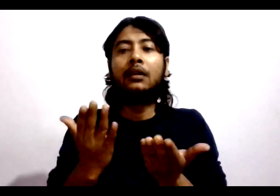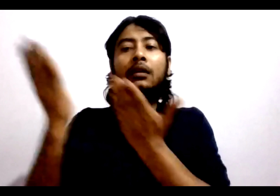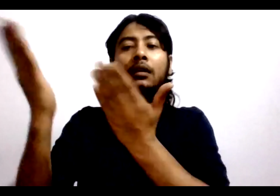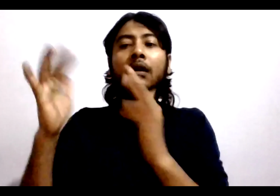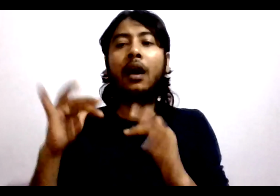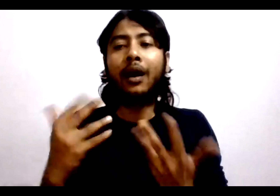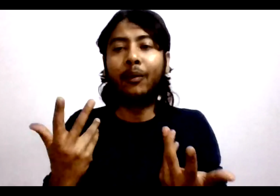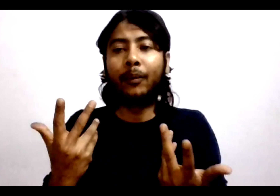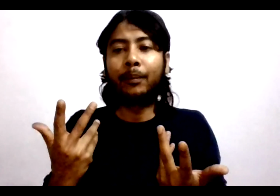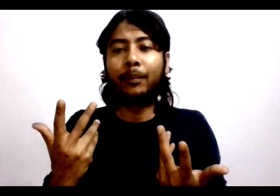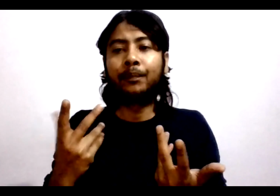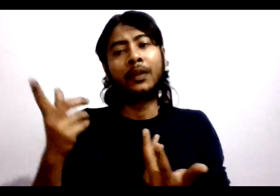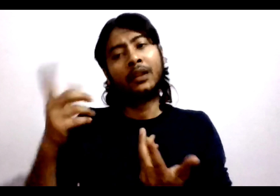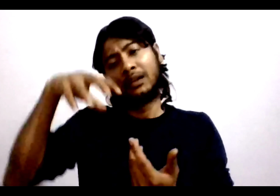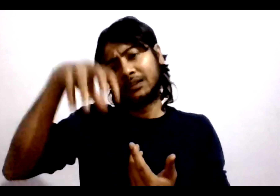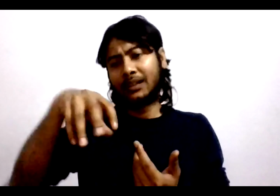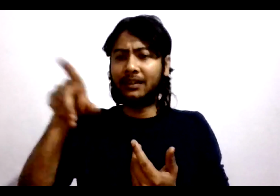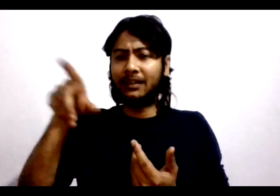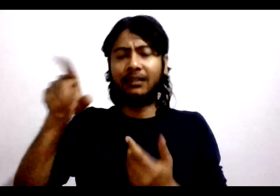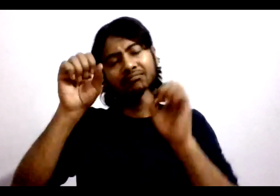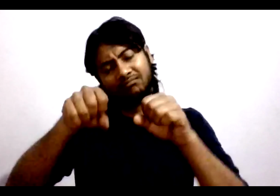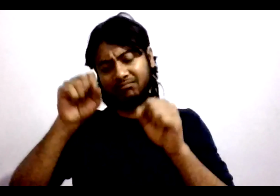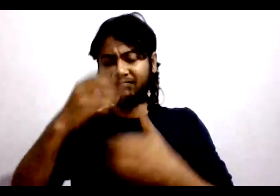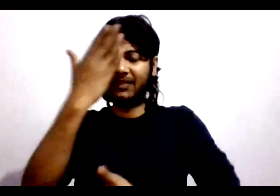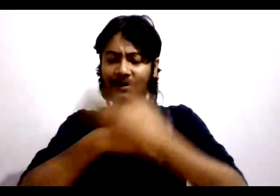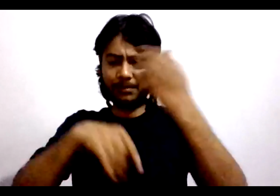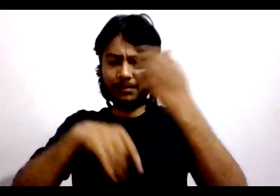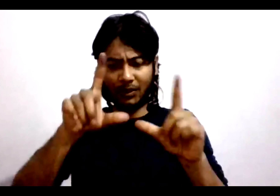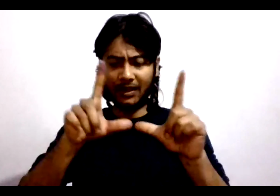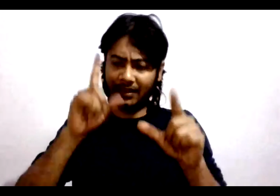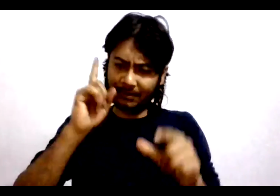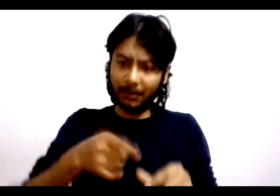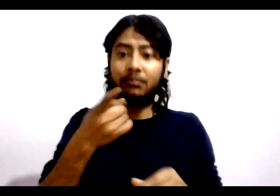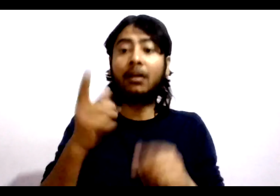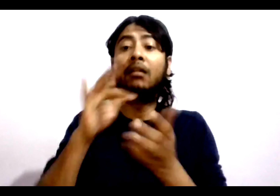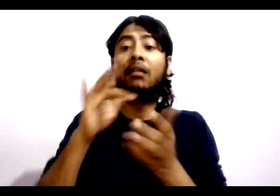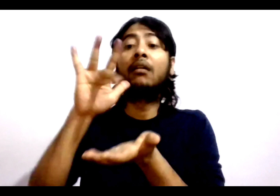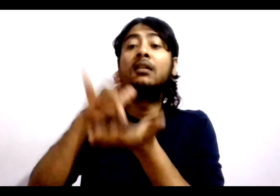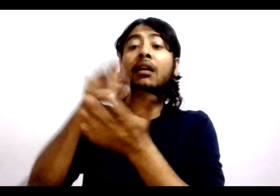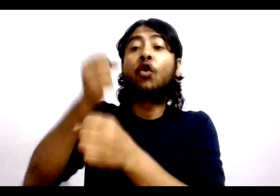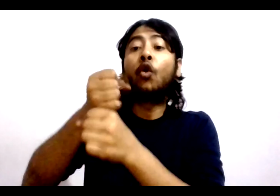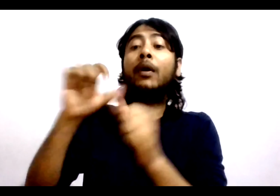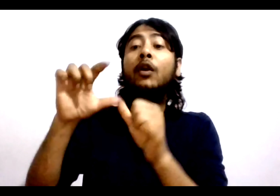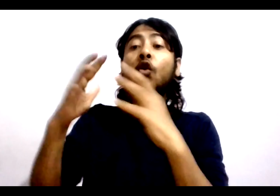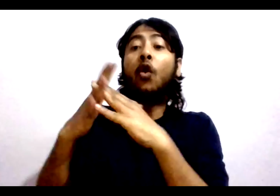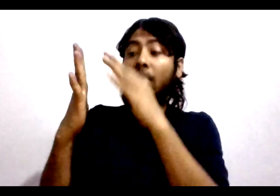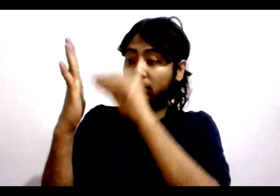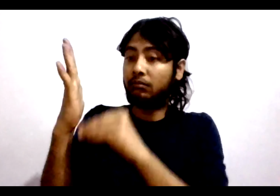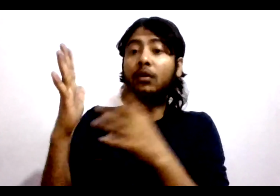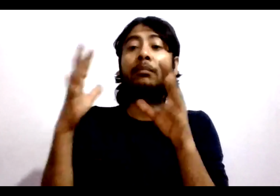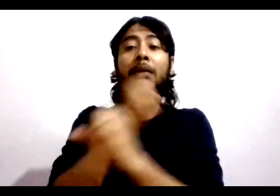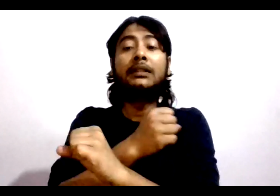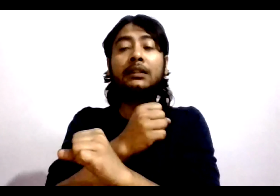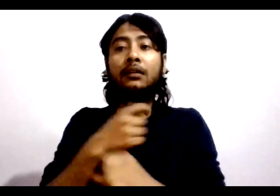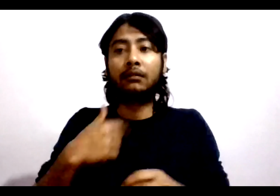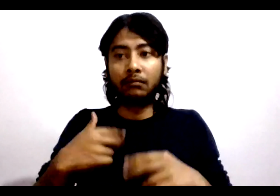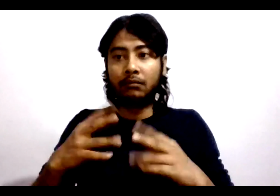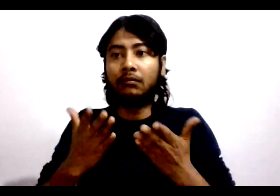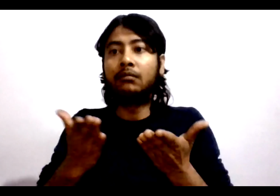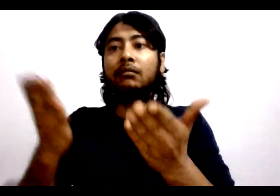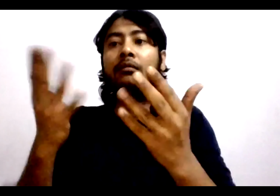a disabled person. Okay. See, I think what I can understand is